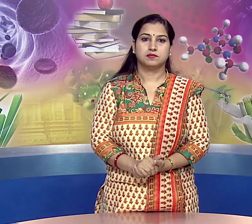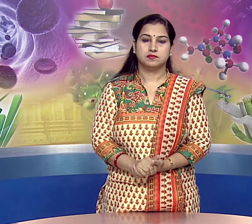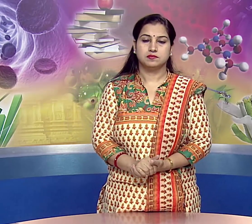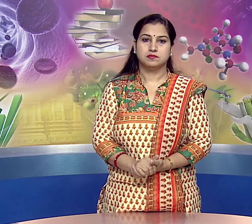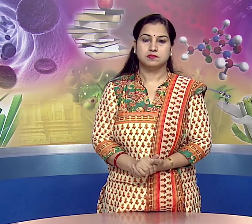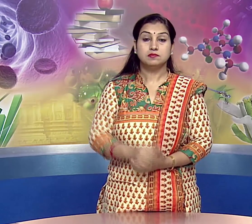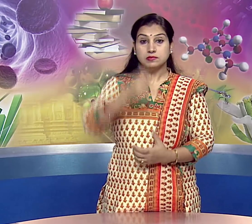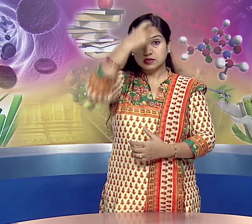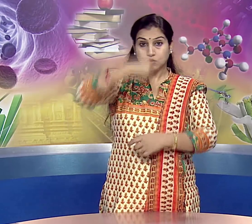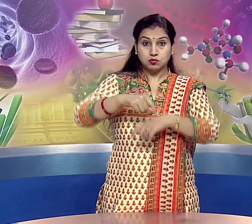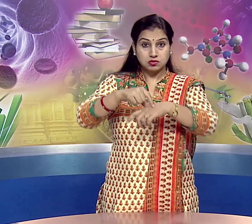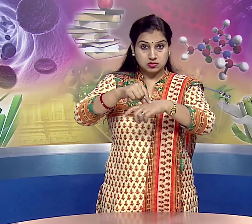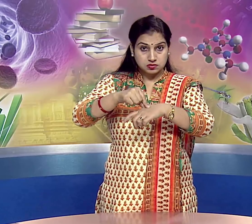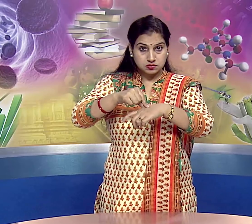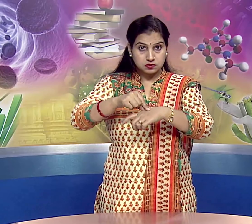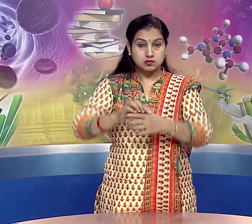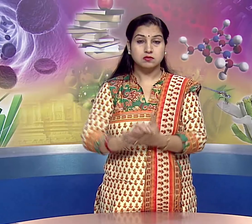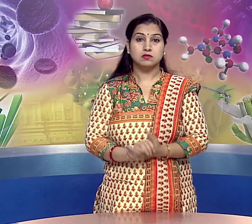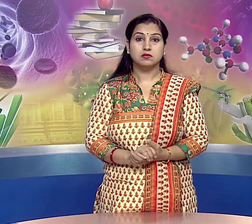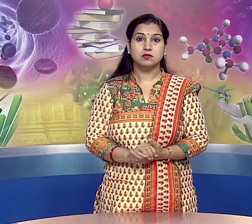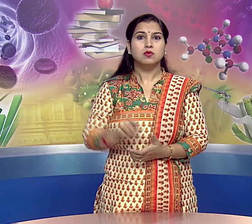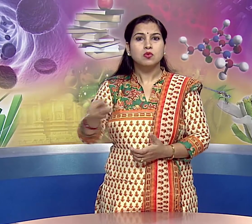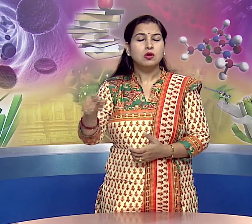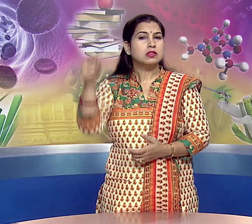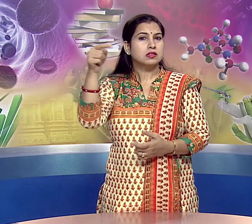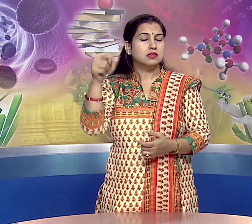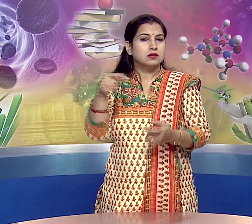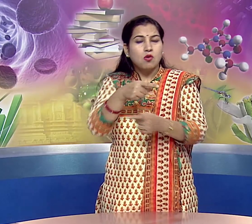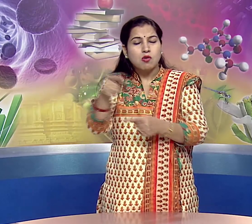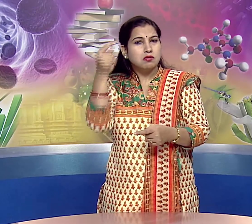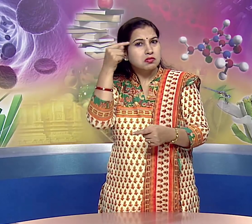human beings who tend to think